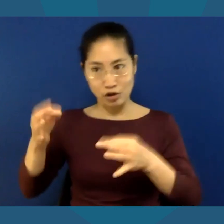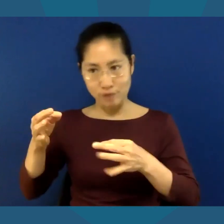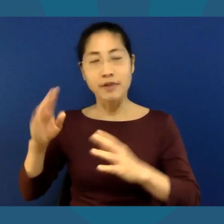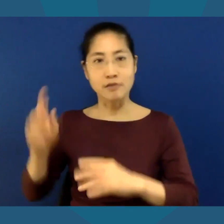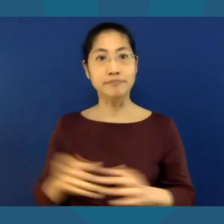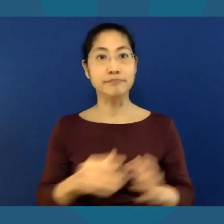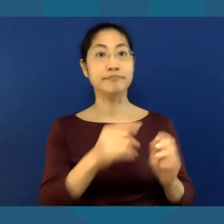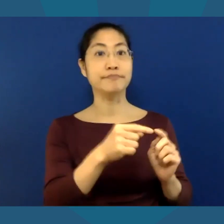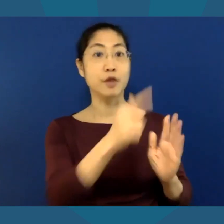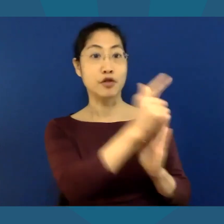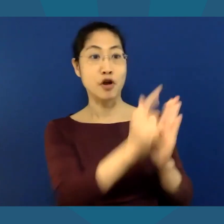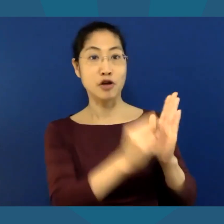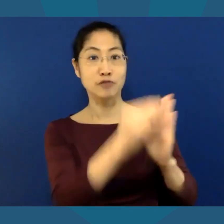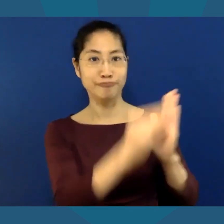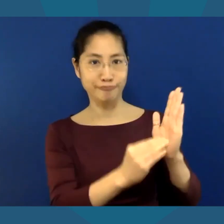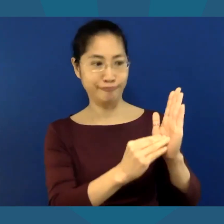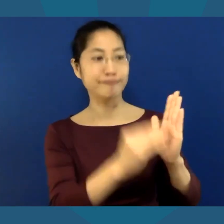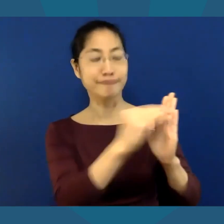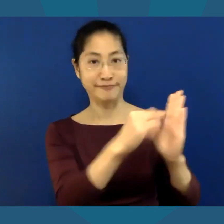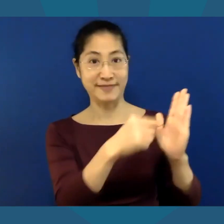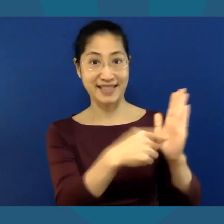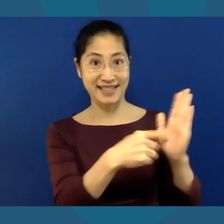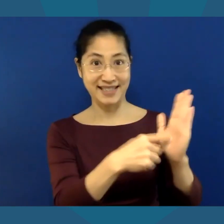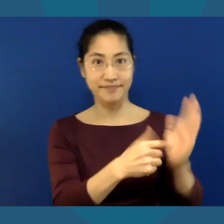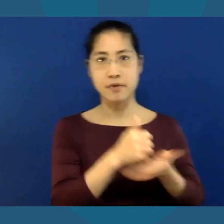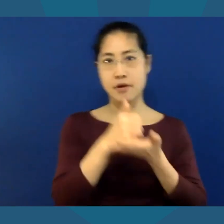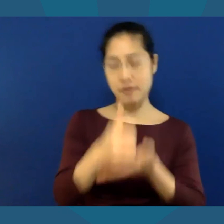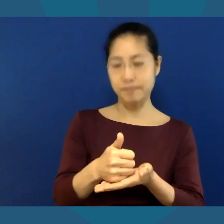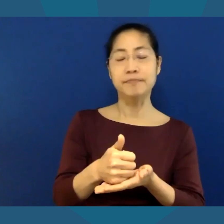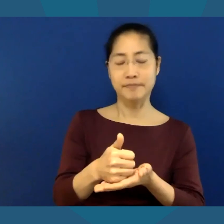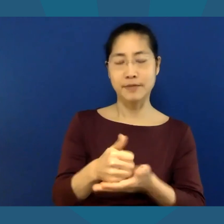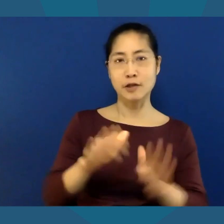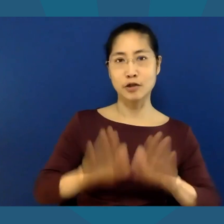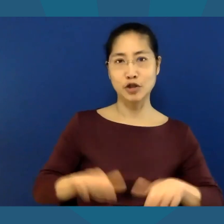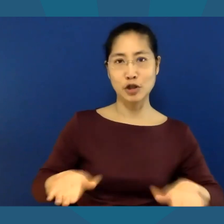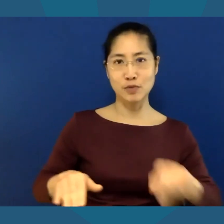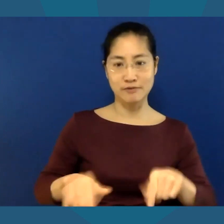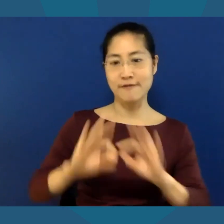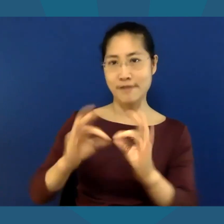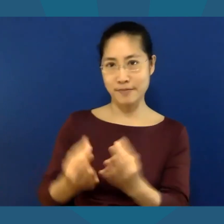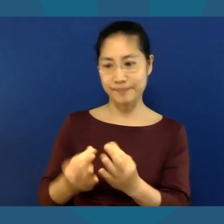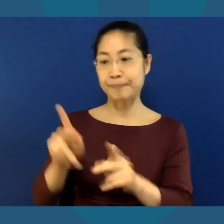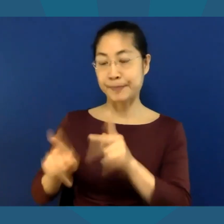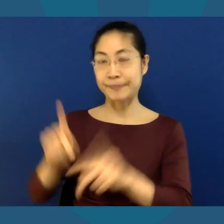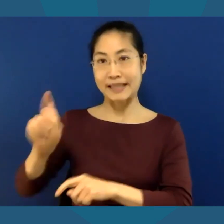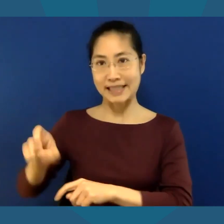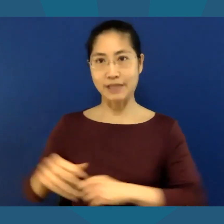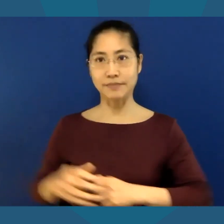will benefit children, families, and people in need.